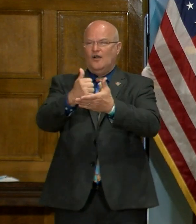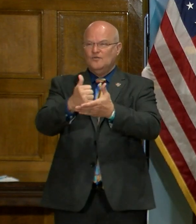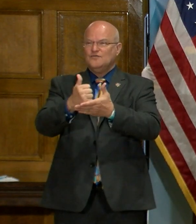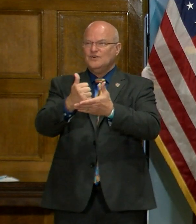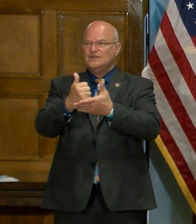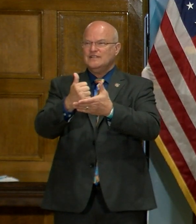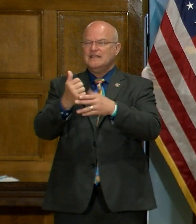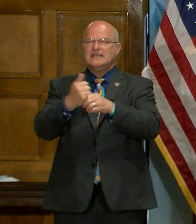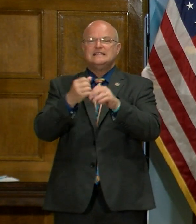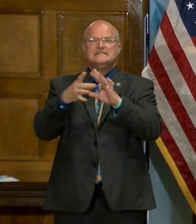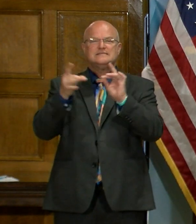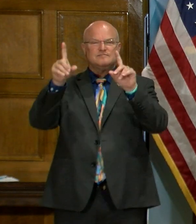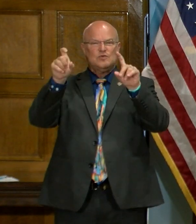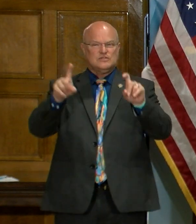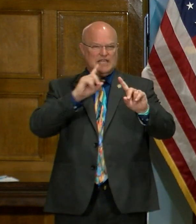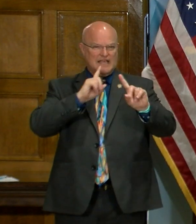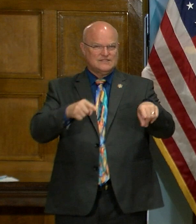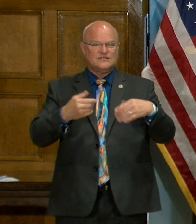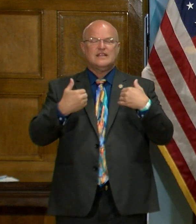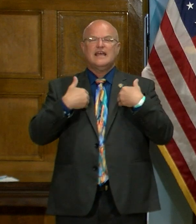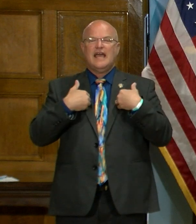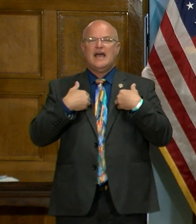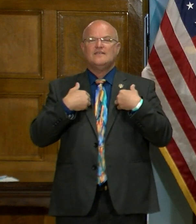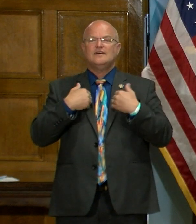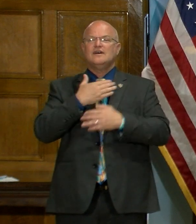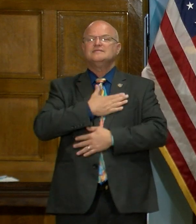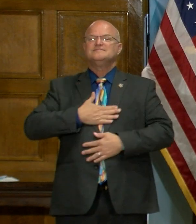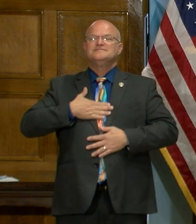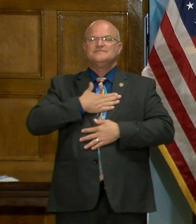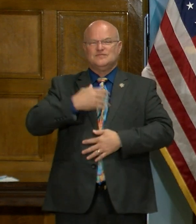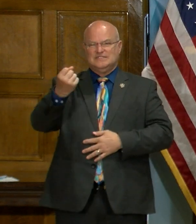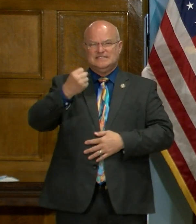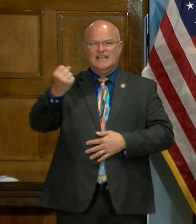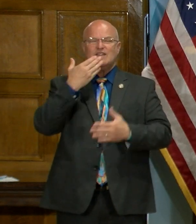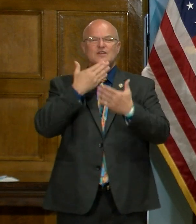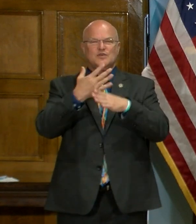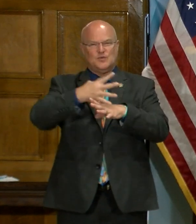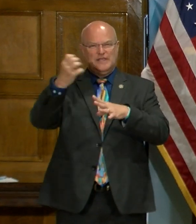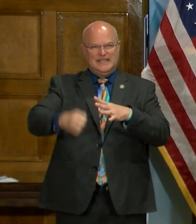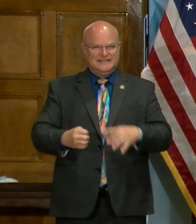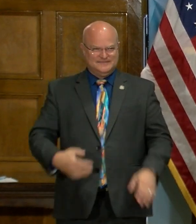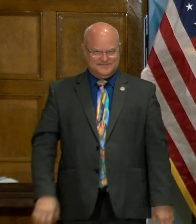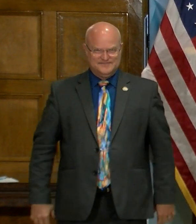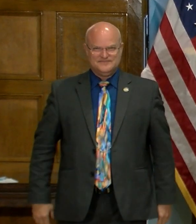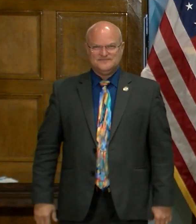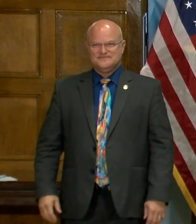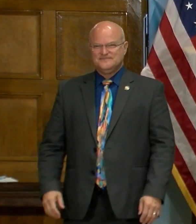just to get some of those questions answered. You all have a pleasant Saturday and a good weekend.